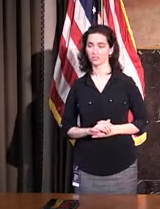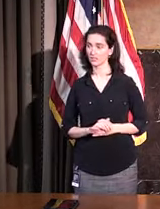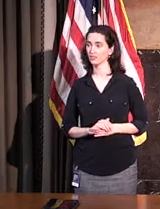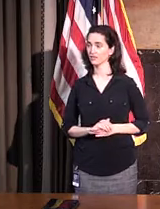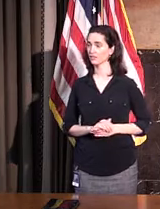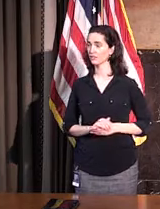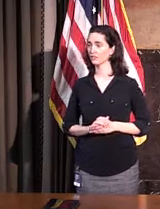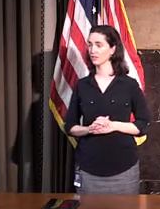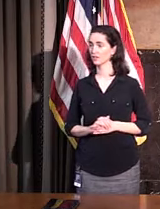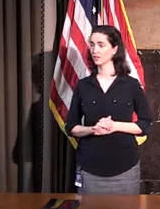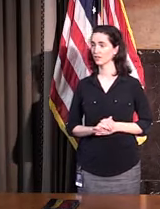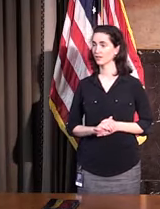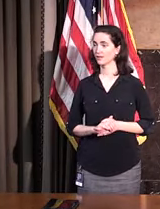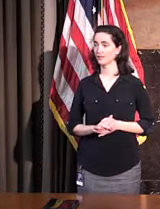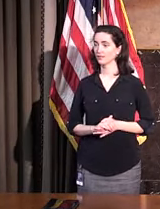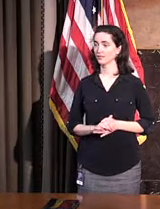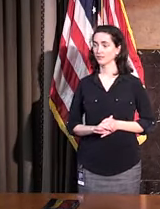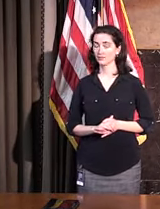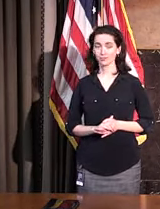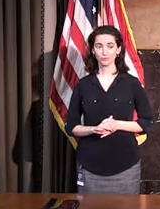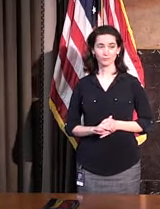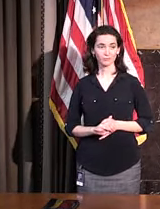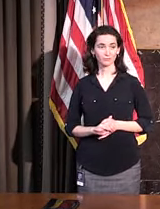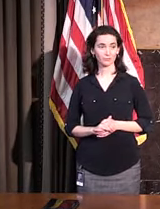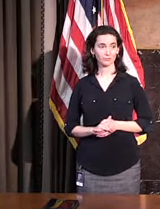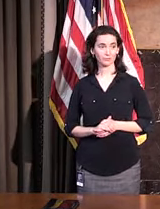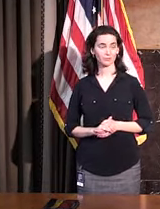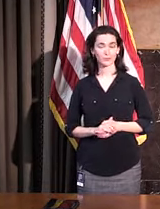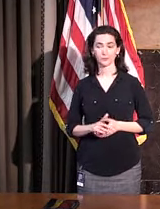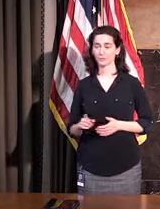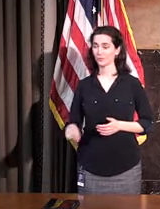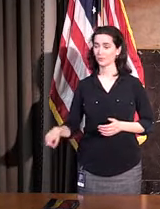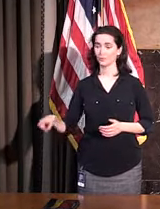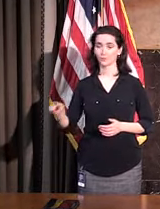point. And you all aren't reporting on